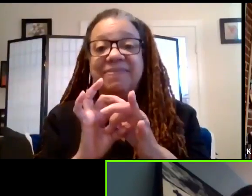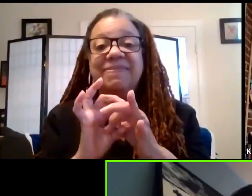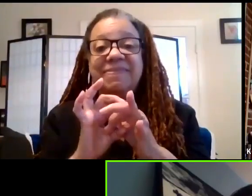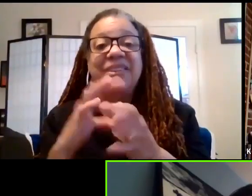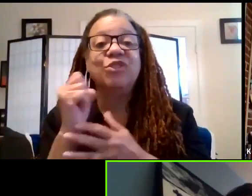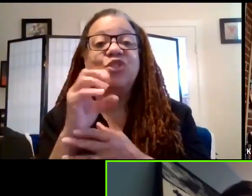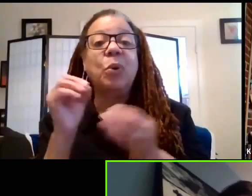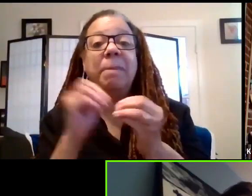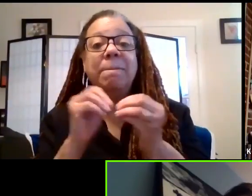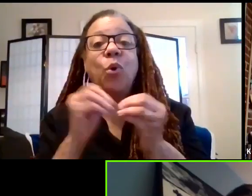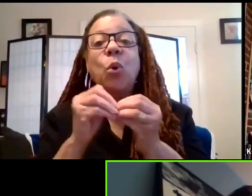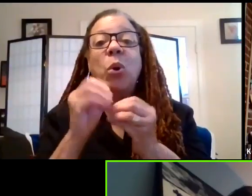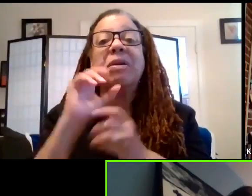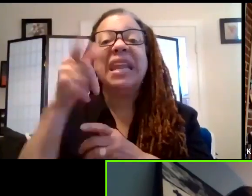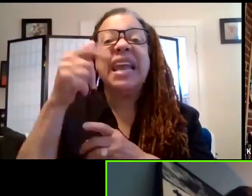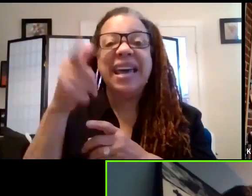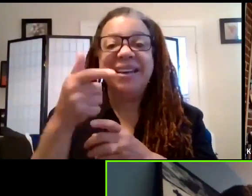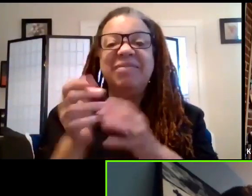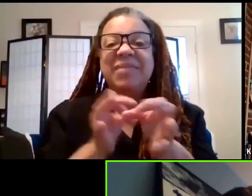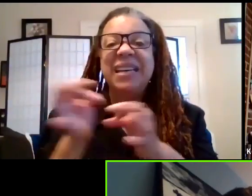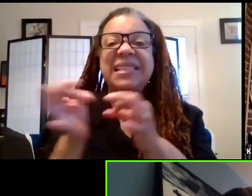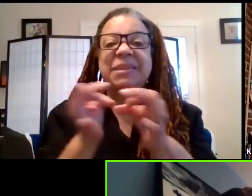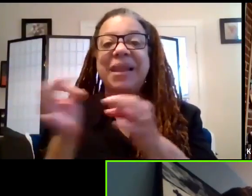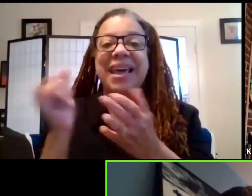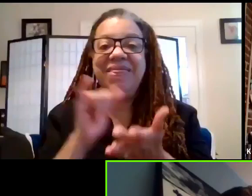on that, definitely.